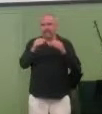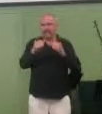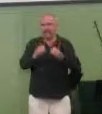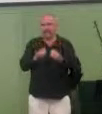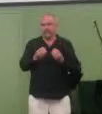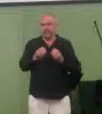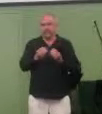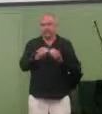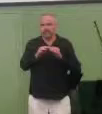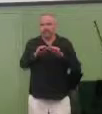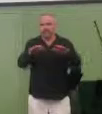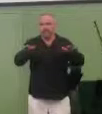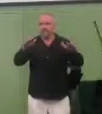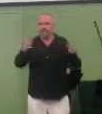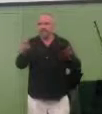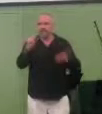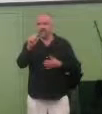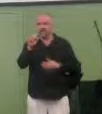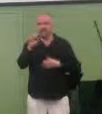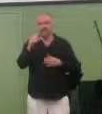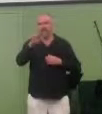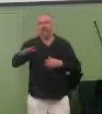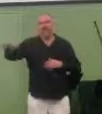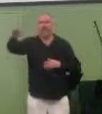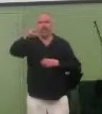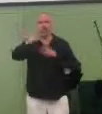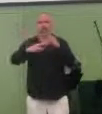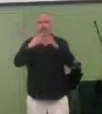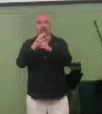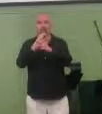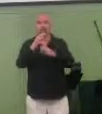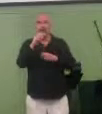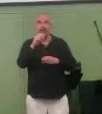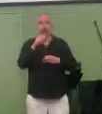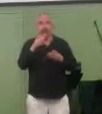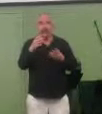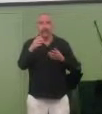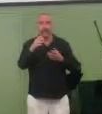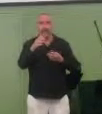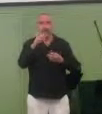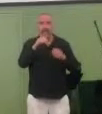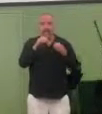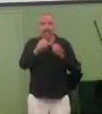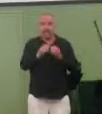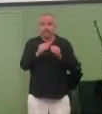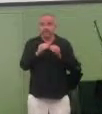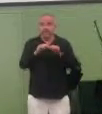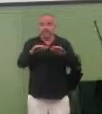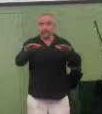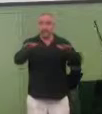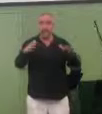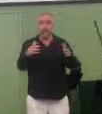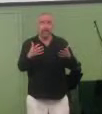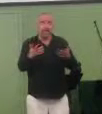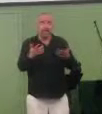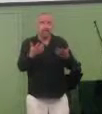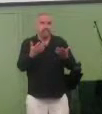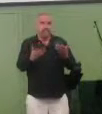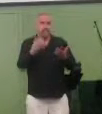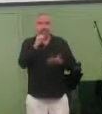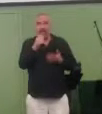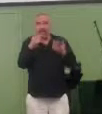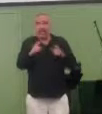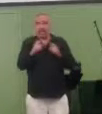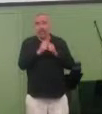experiencing here in San Francisco and around the world might never have happened. Or possibly it was due to happen, it had